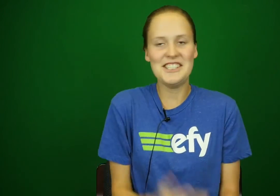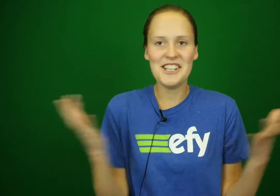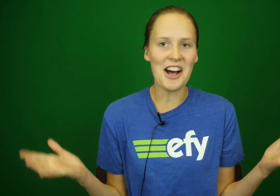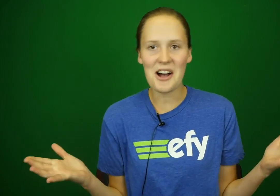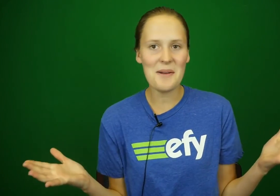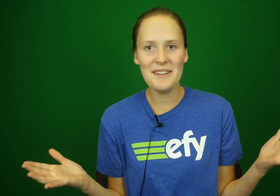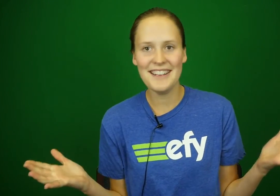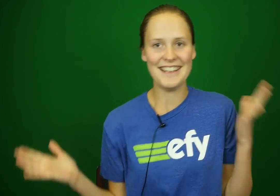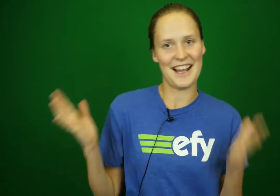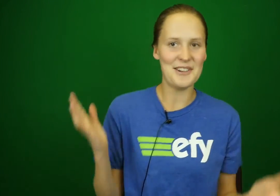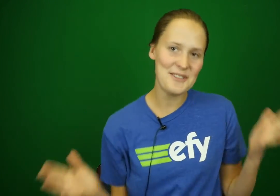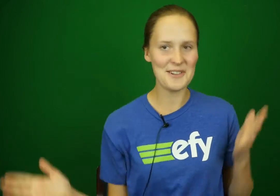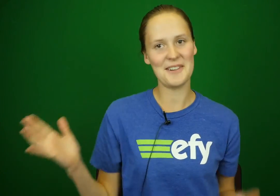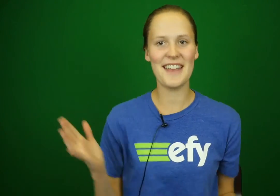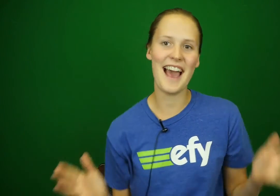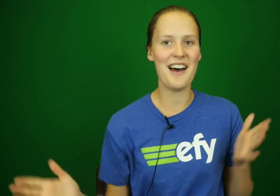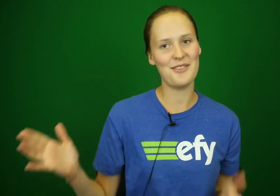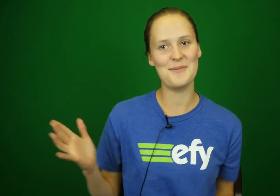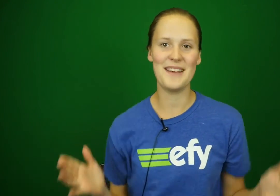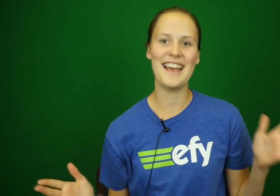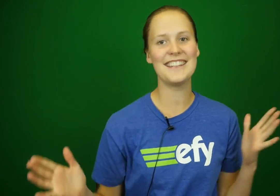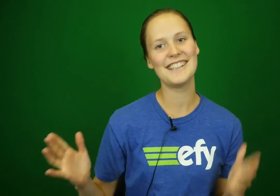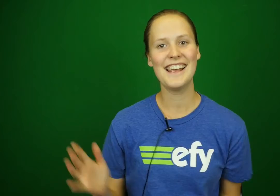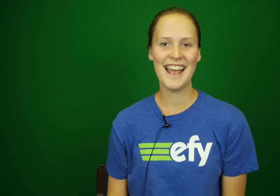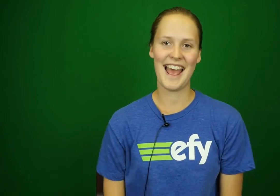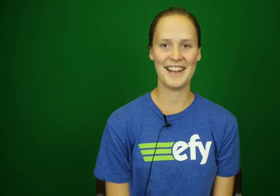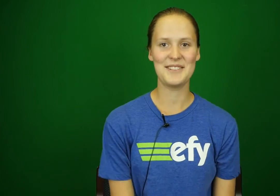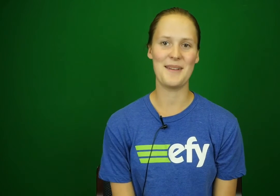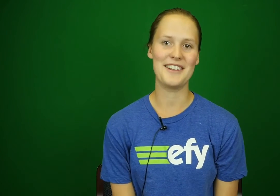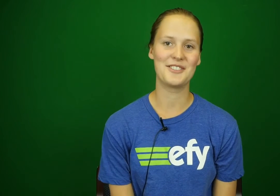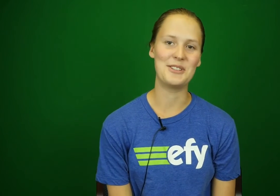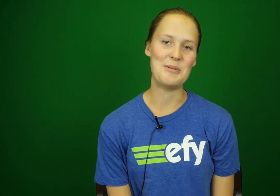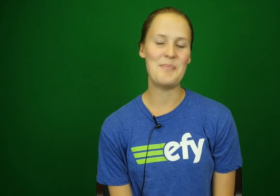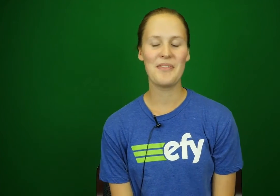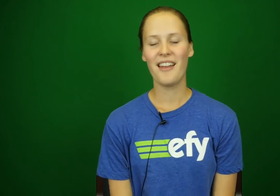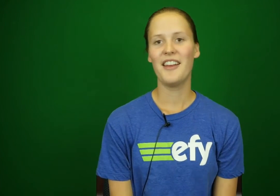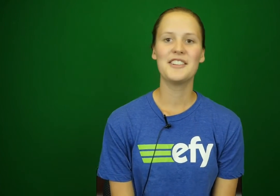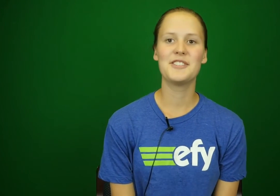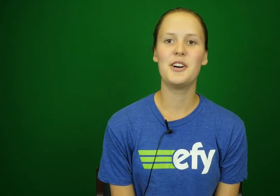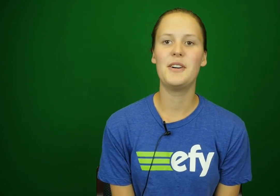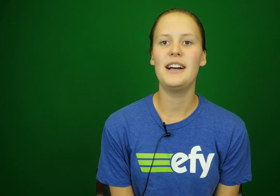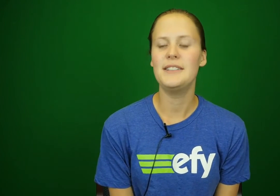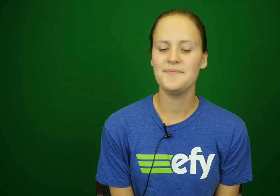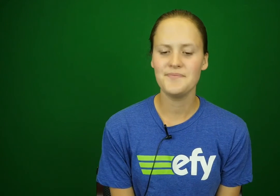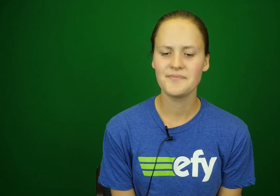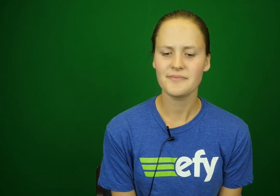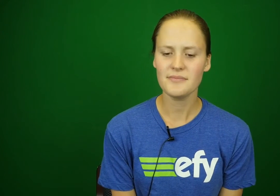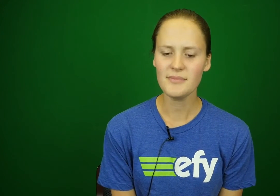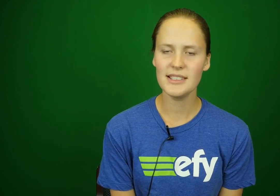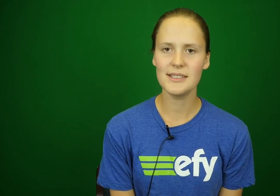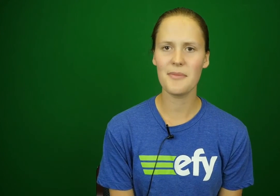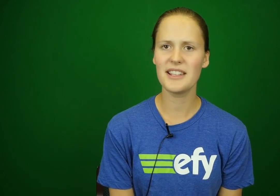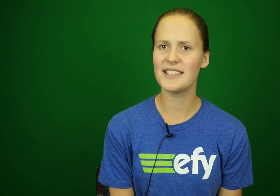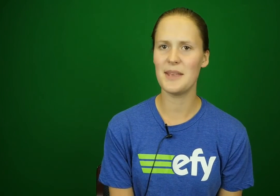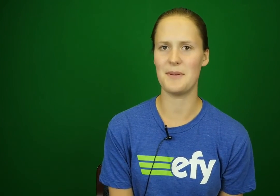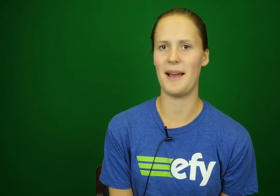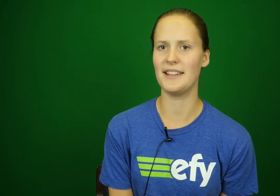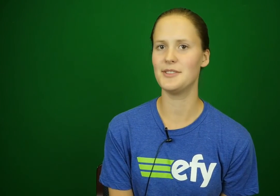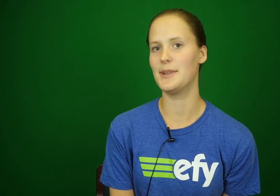Good job! Now you know the alphabet, and it's magical. So some things to keep in mind with